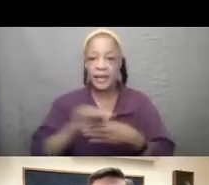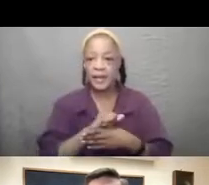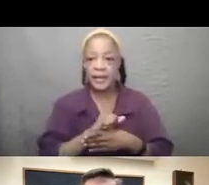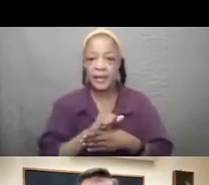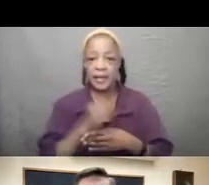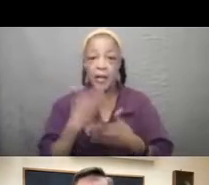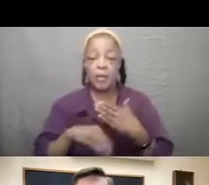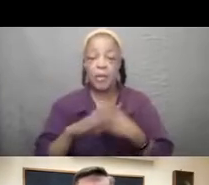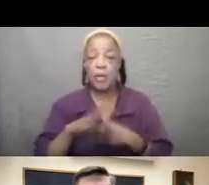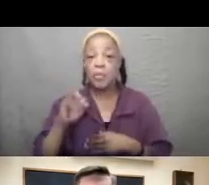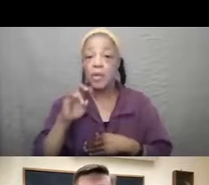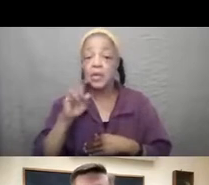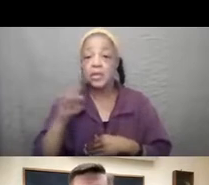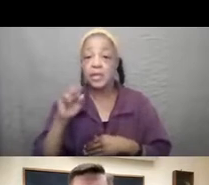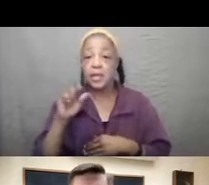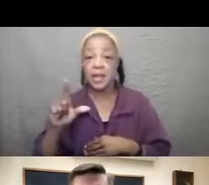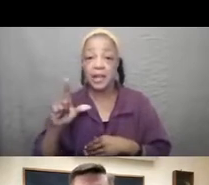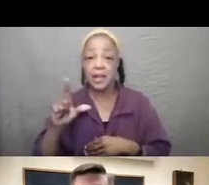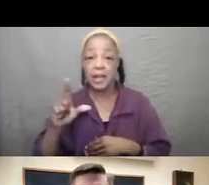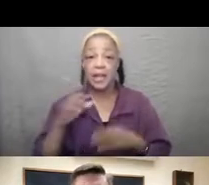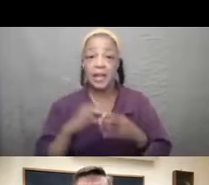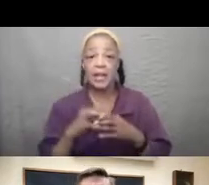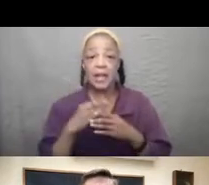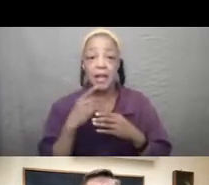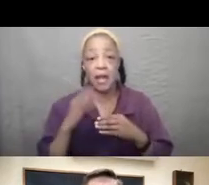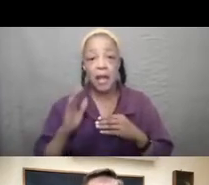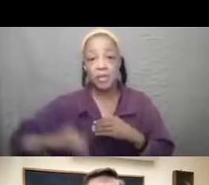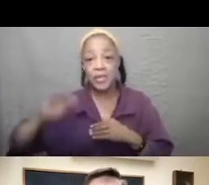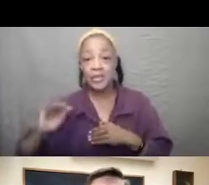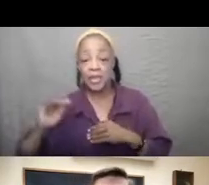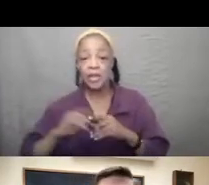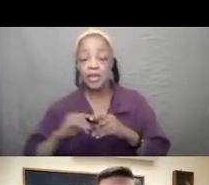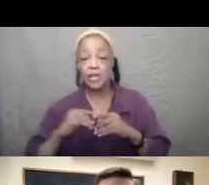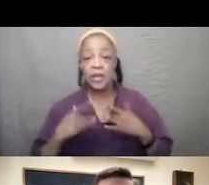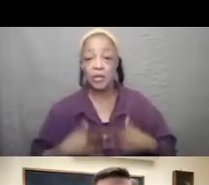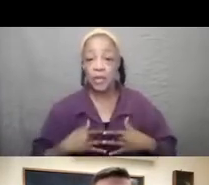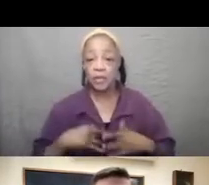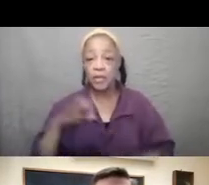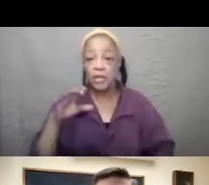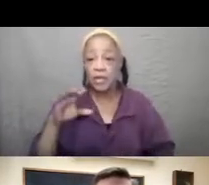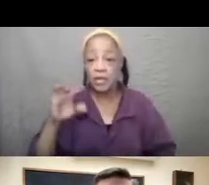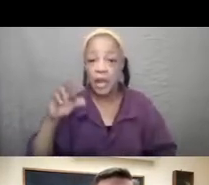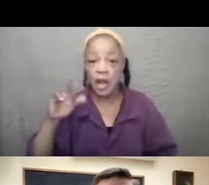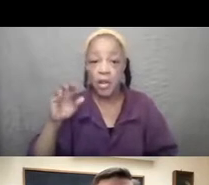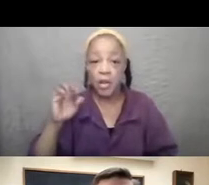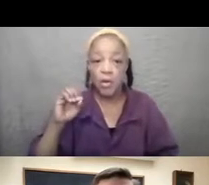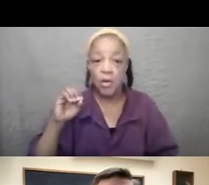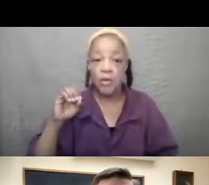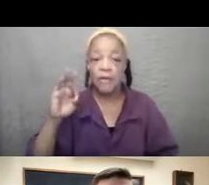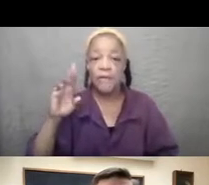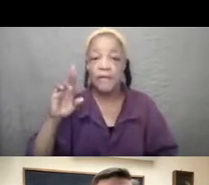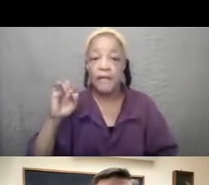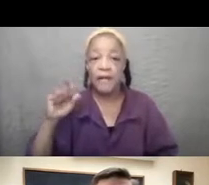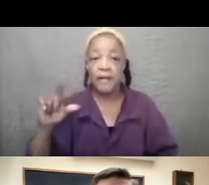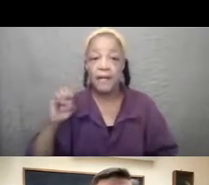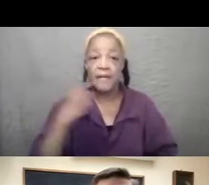in 1921 and raised as a poor child in the Great Depression, Paulo Freire was too hungry to learn. He failed in school